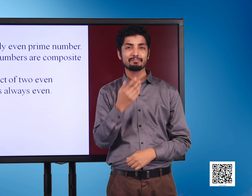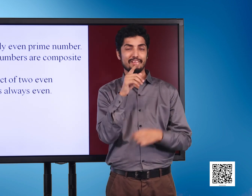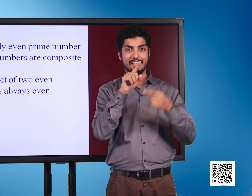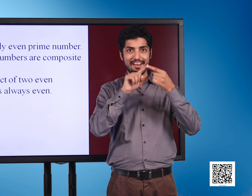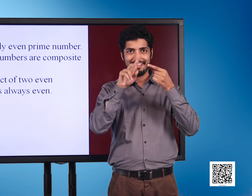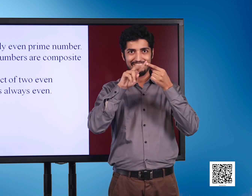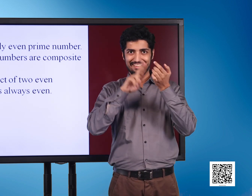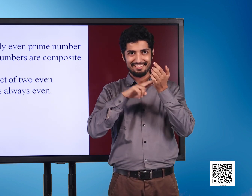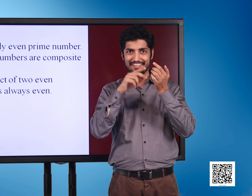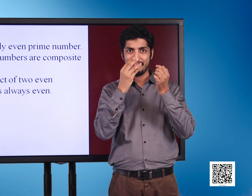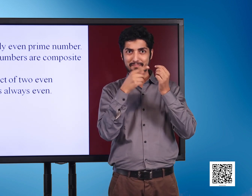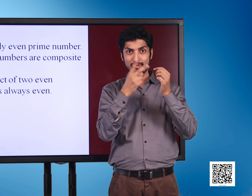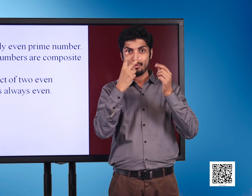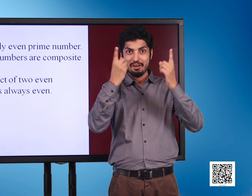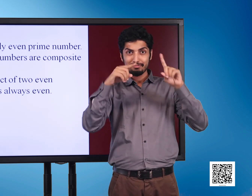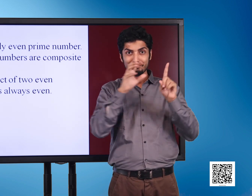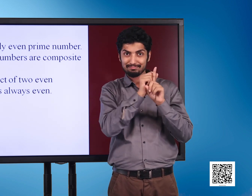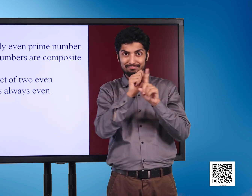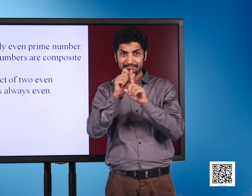All even numbers are composite numbers.